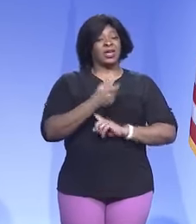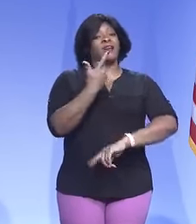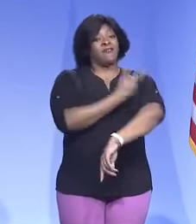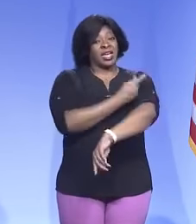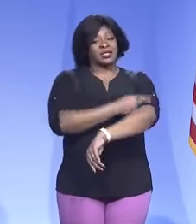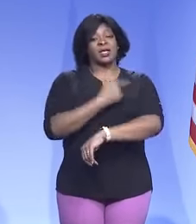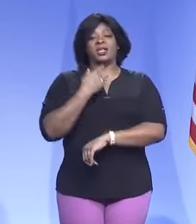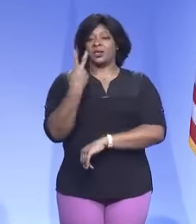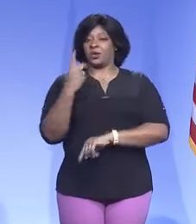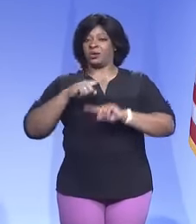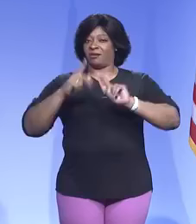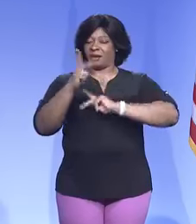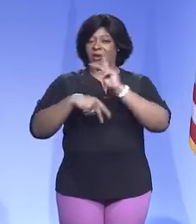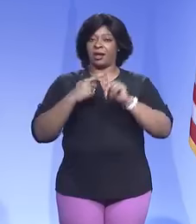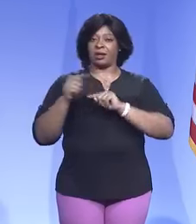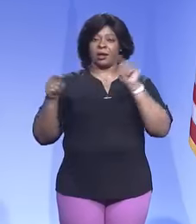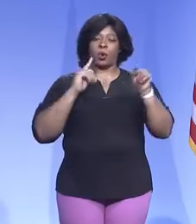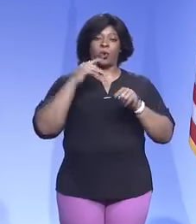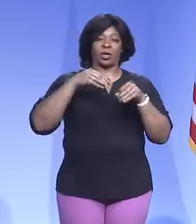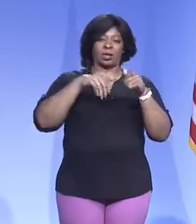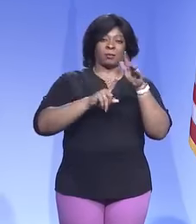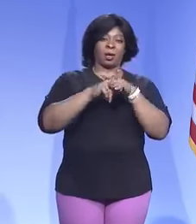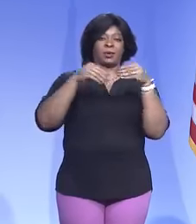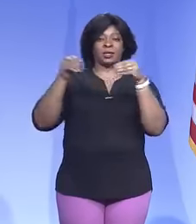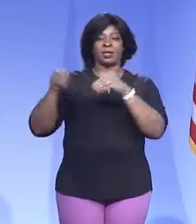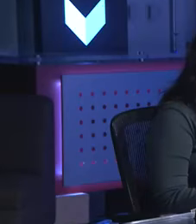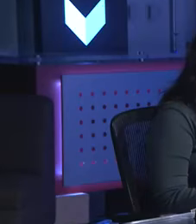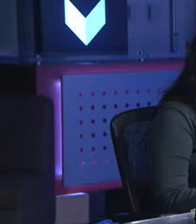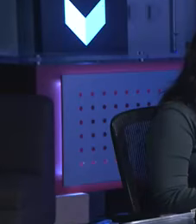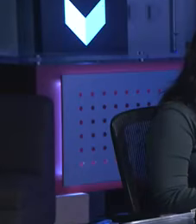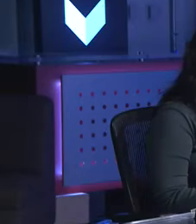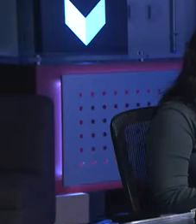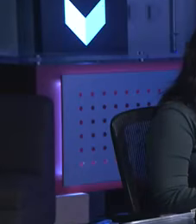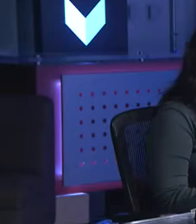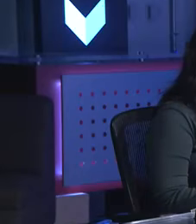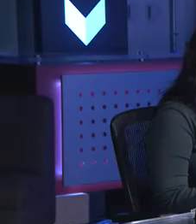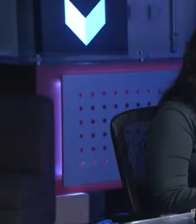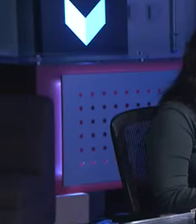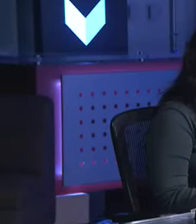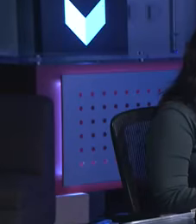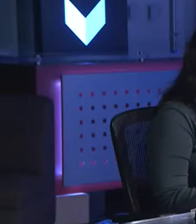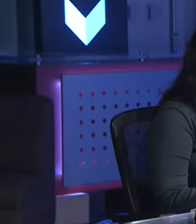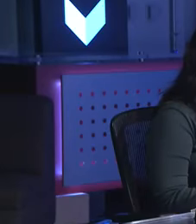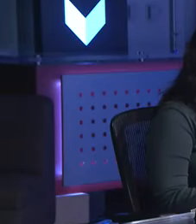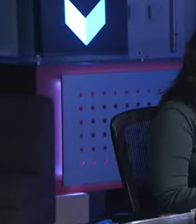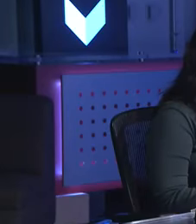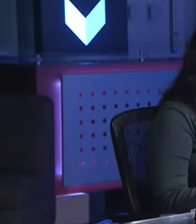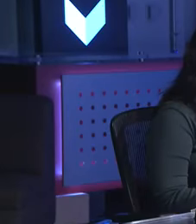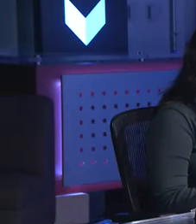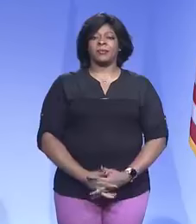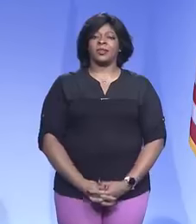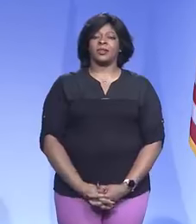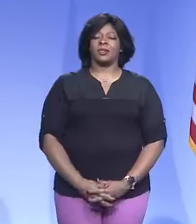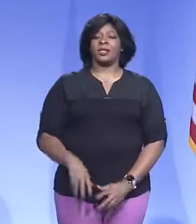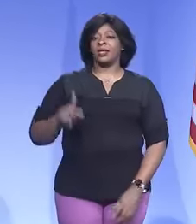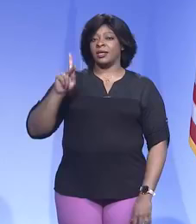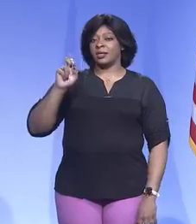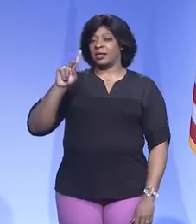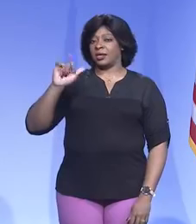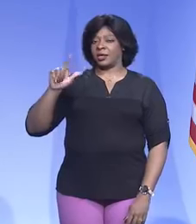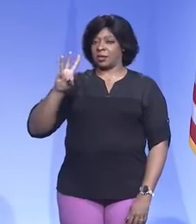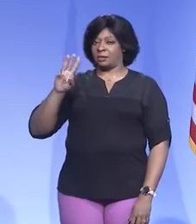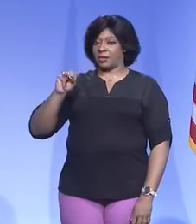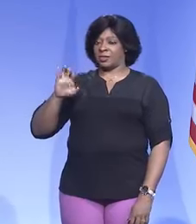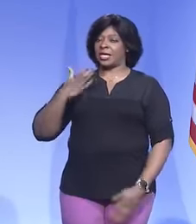because there will be different types that ultimately come on the market. Kendall Downing, WMC. Good